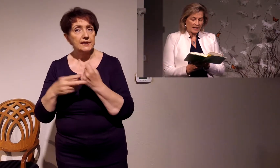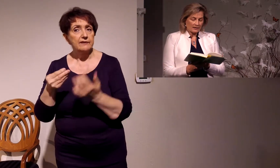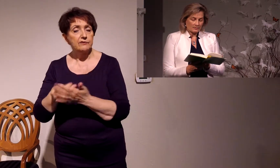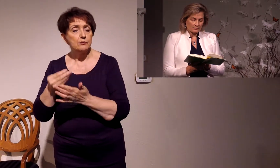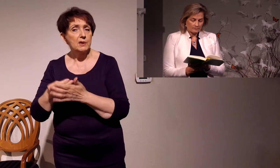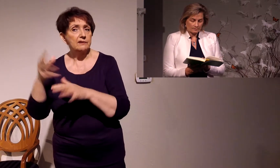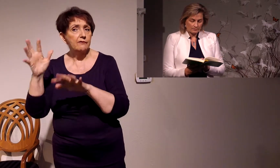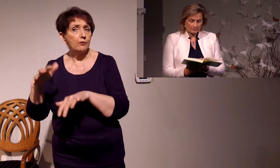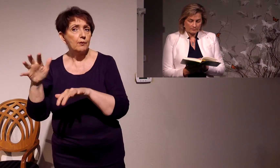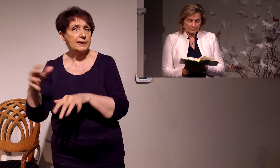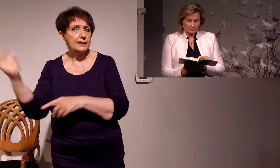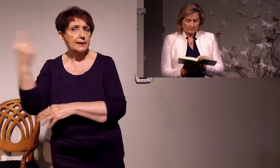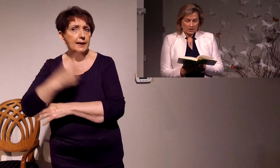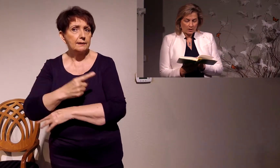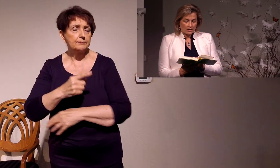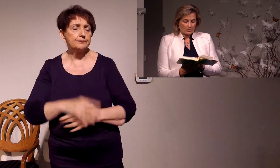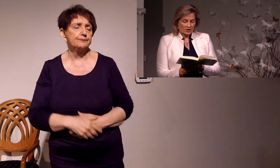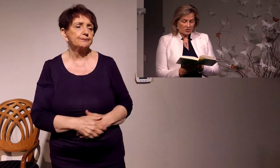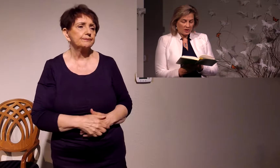rainy day.